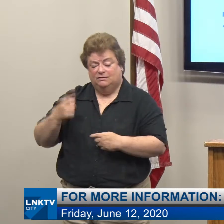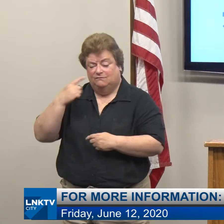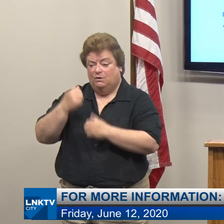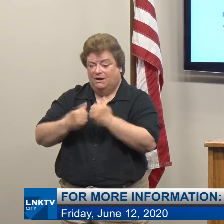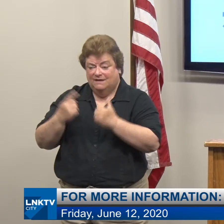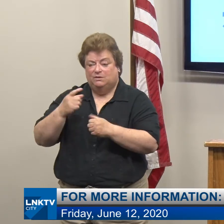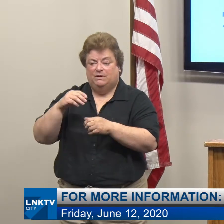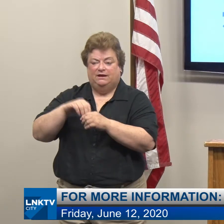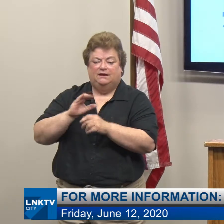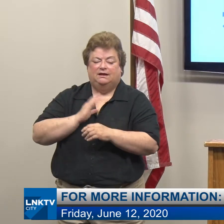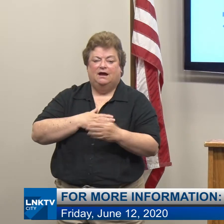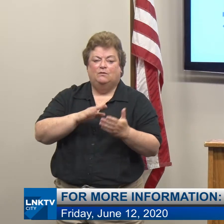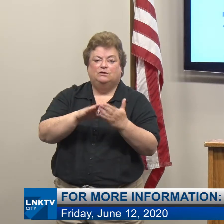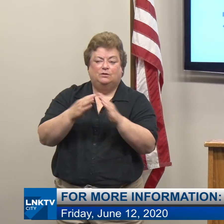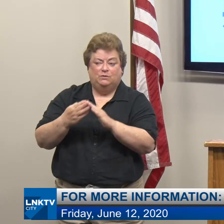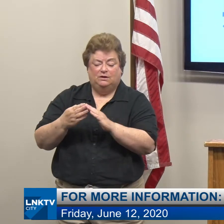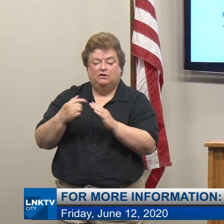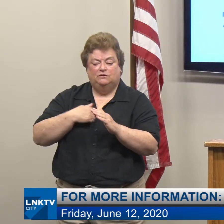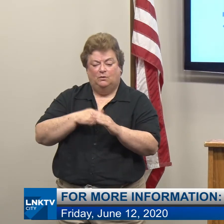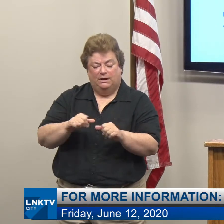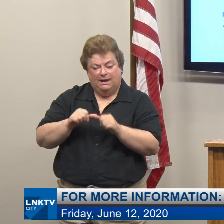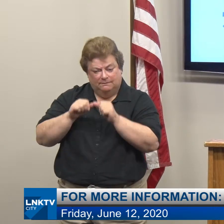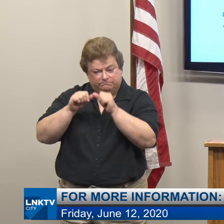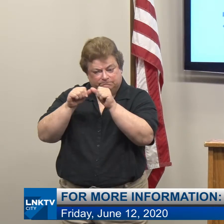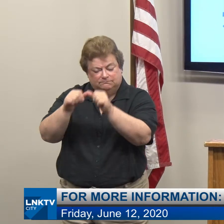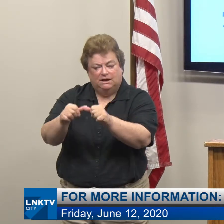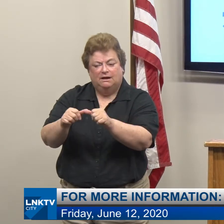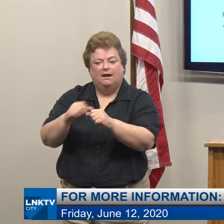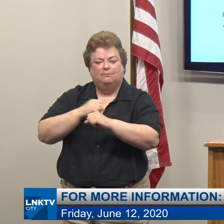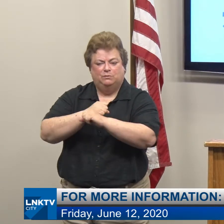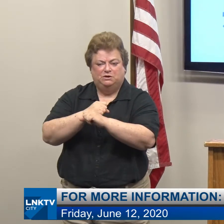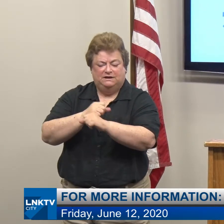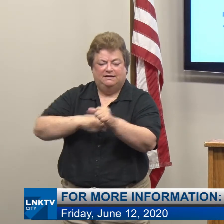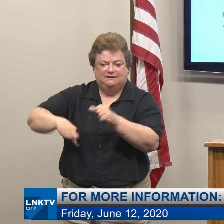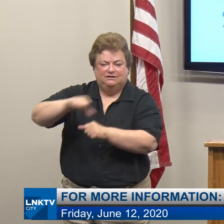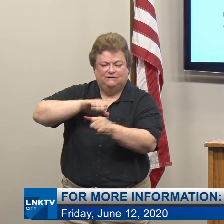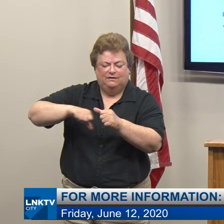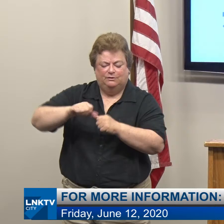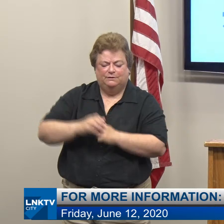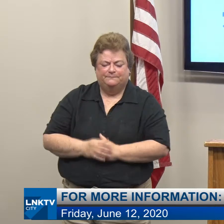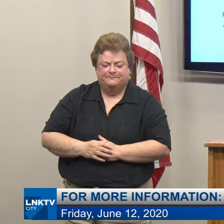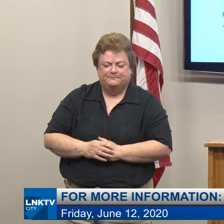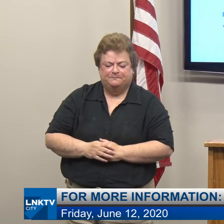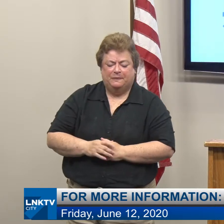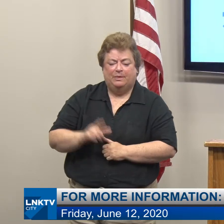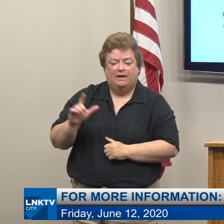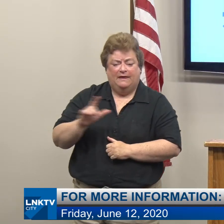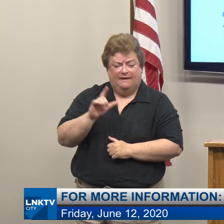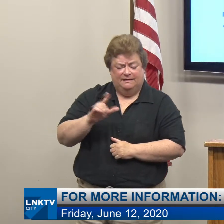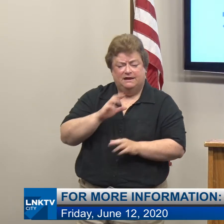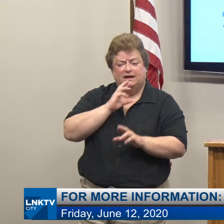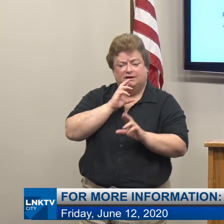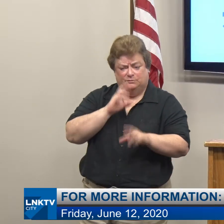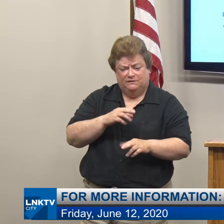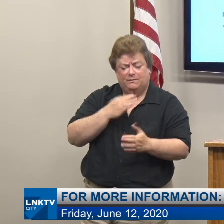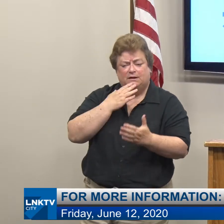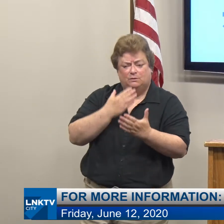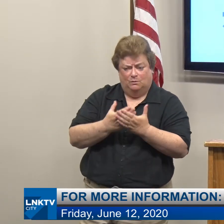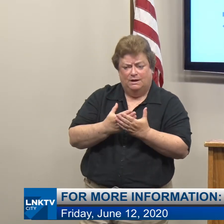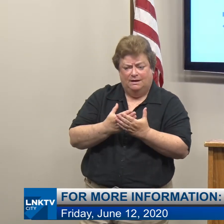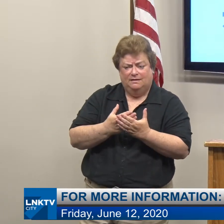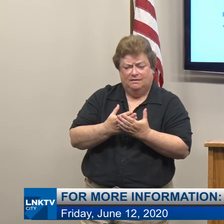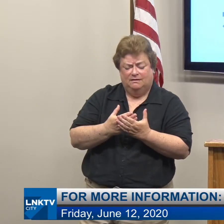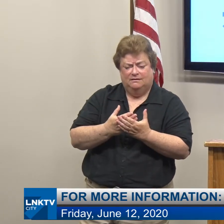everyone in our community so we can move forward together and protect each other. Lincoln has responded well to the